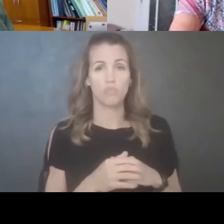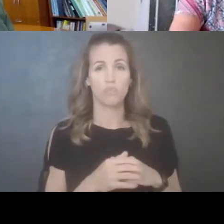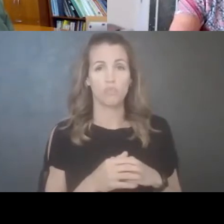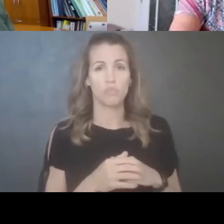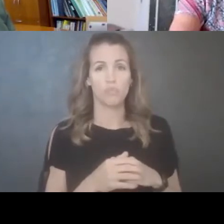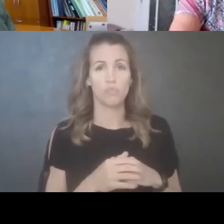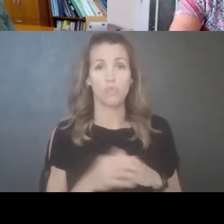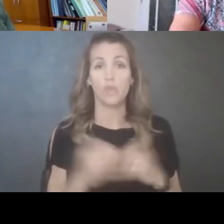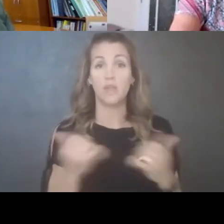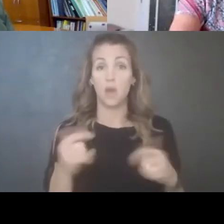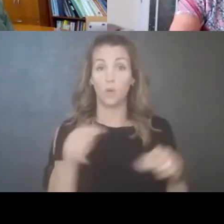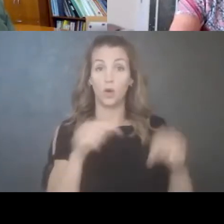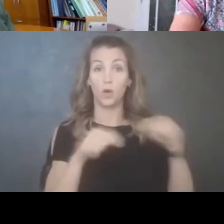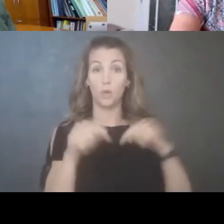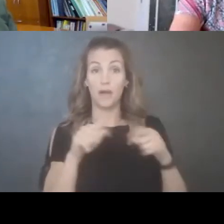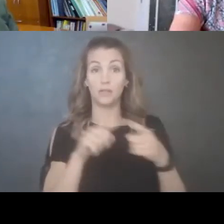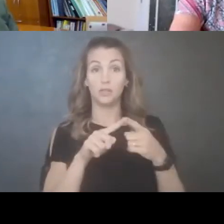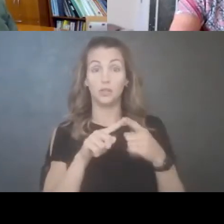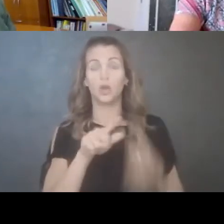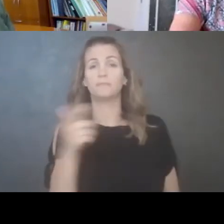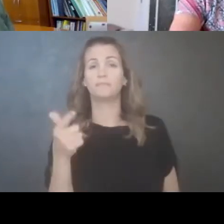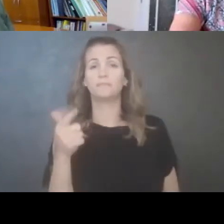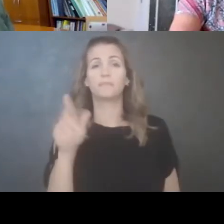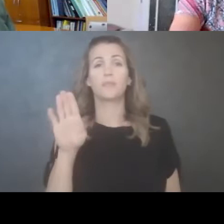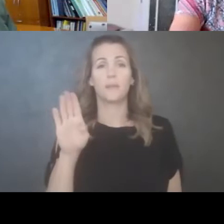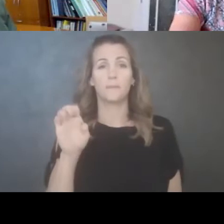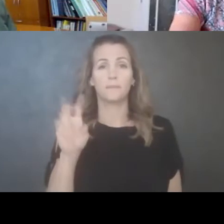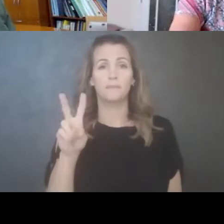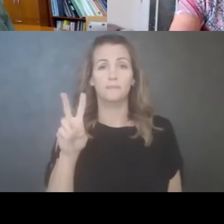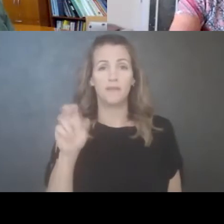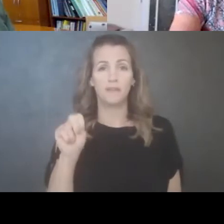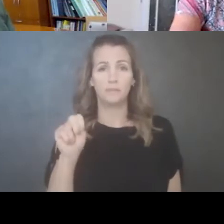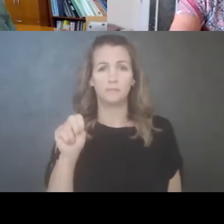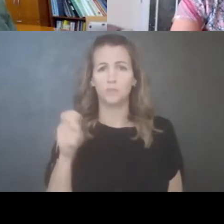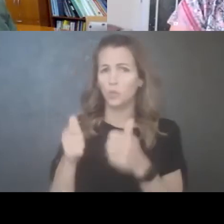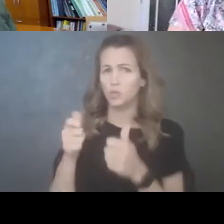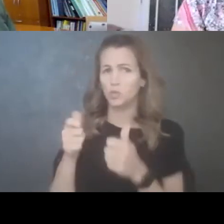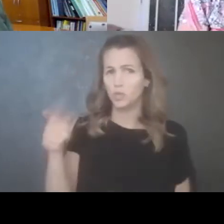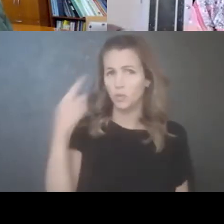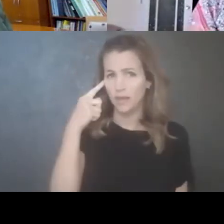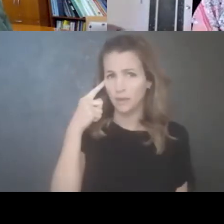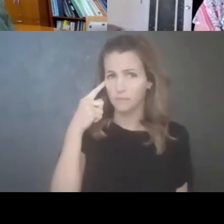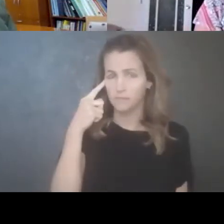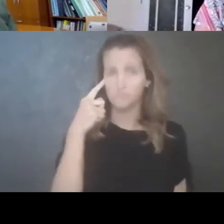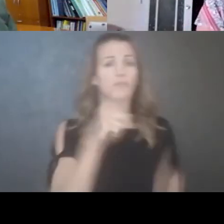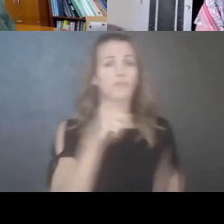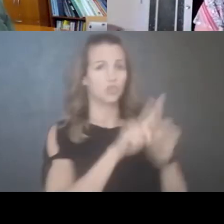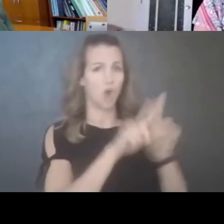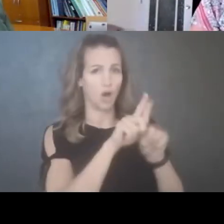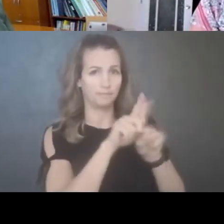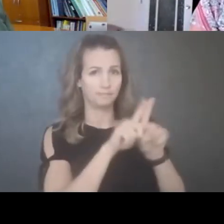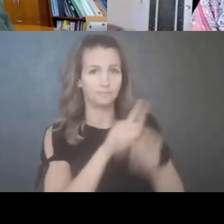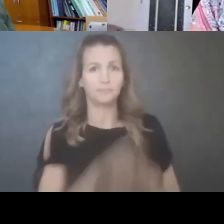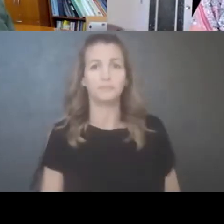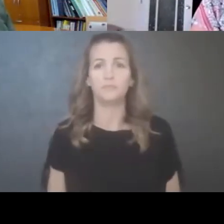back to Bevan. Mhm. Bevan, which one do you think this one is? The star. The star, okay, we'll